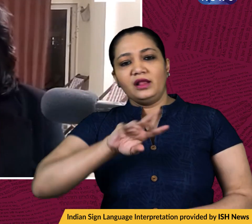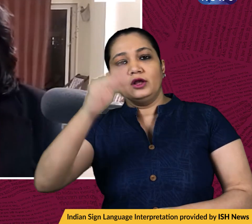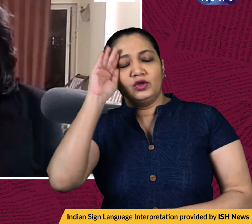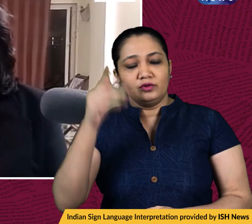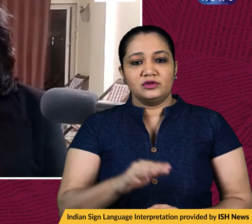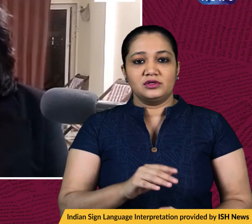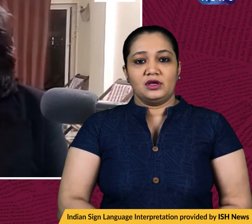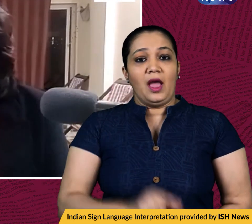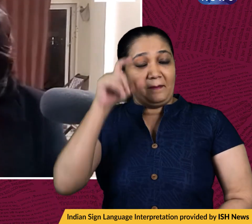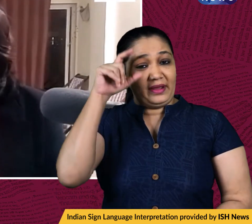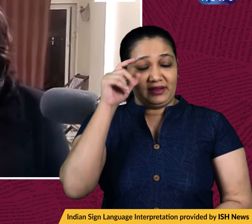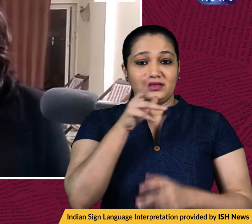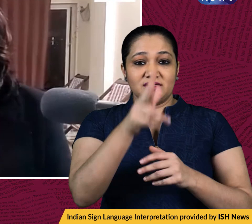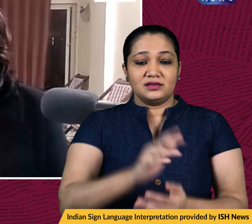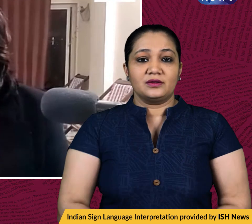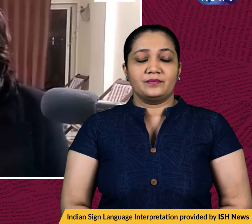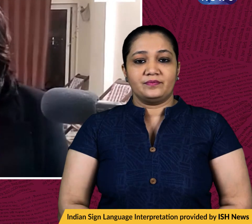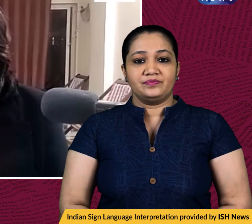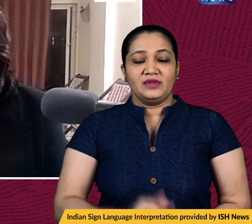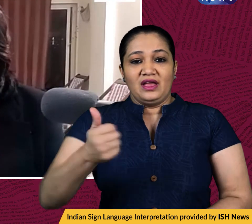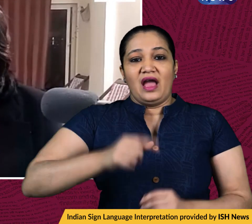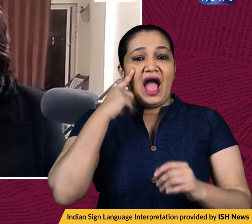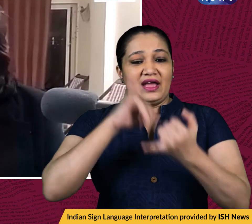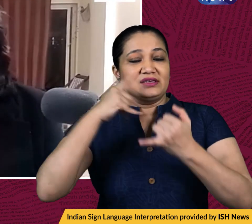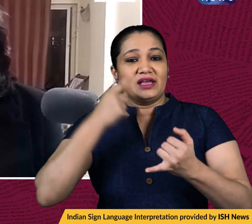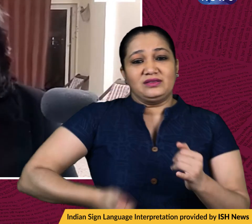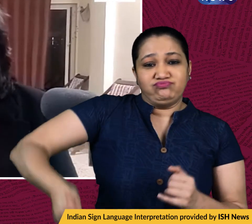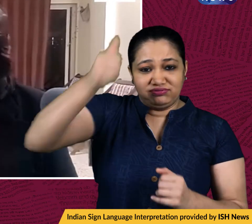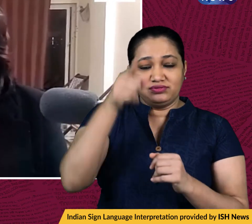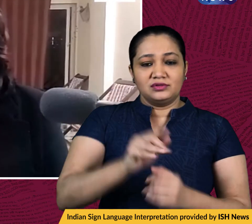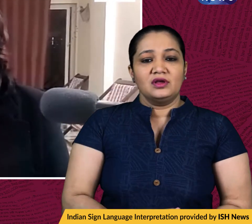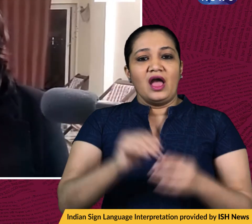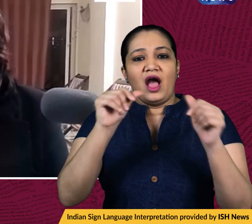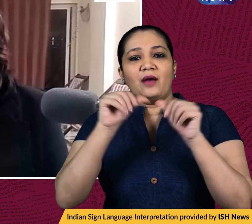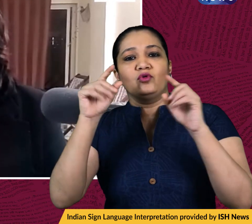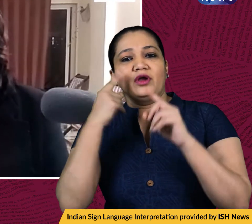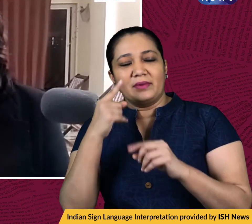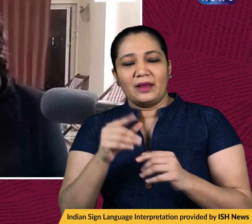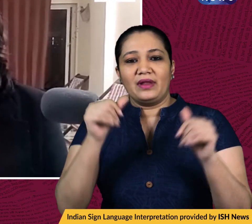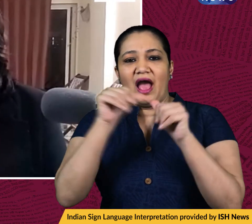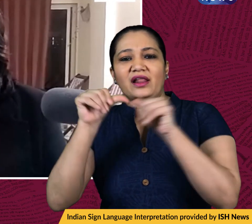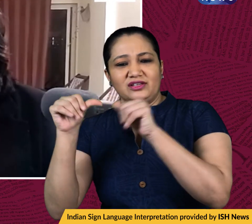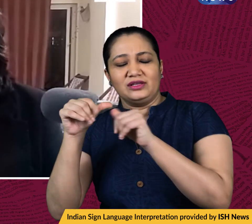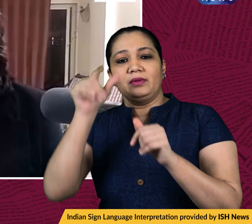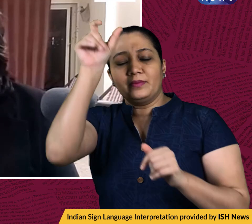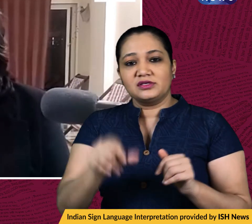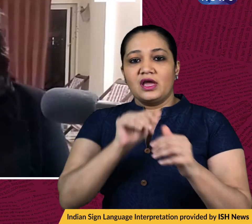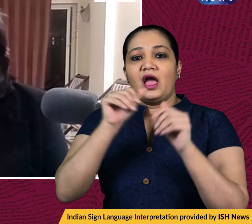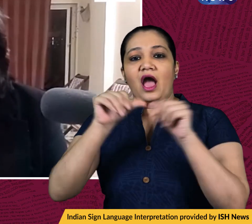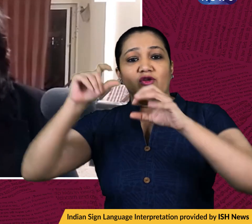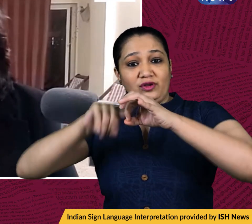Also in the news, US President Joe Biden has said that the leader of the Islamic State group, Abu Ibrahim